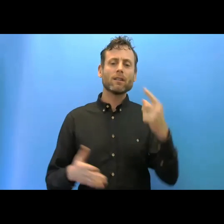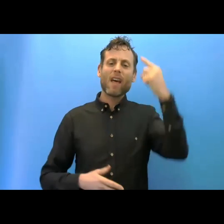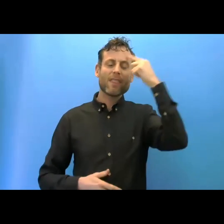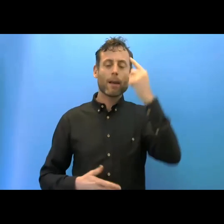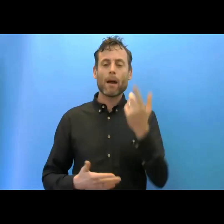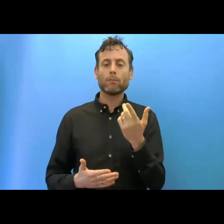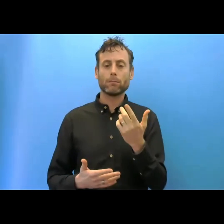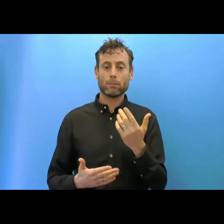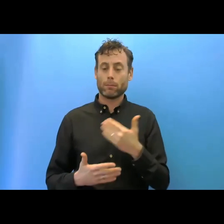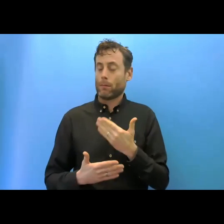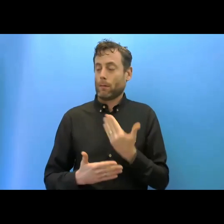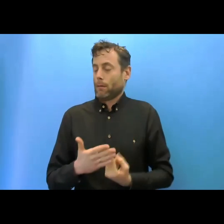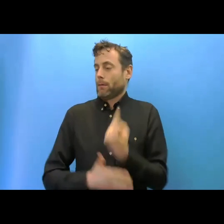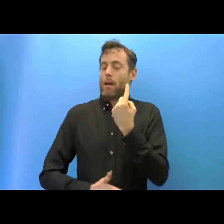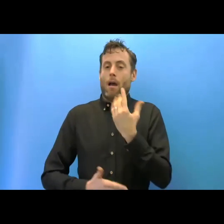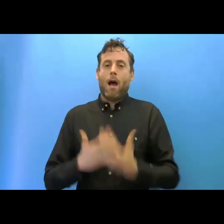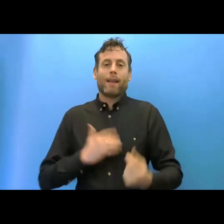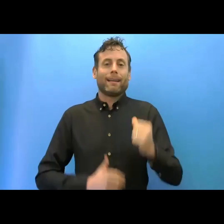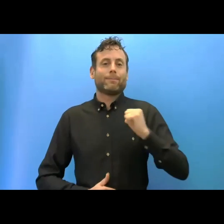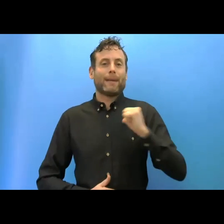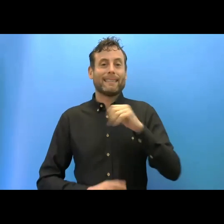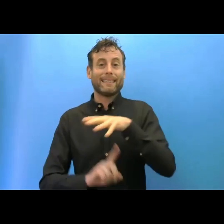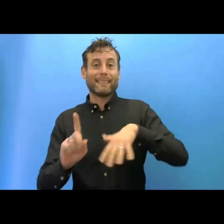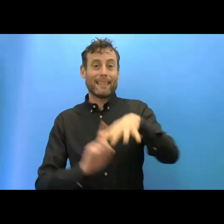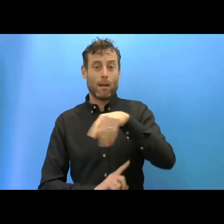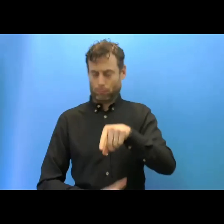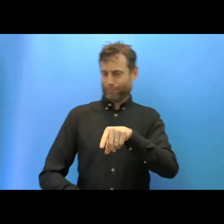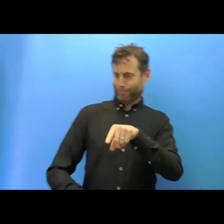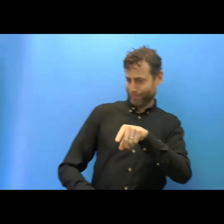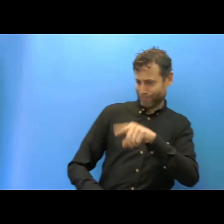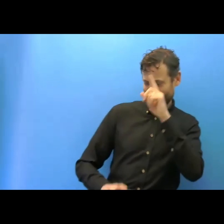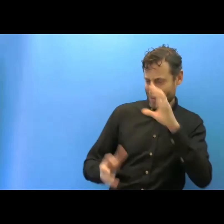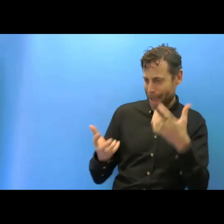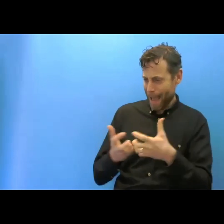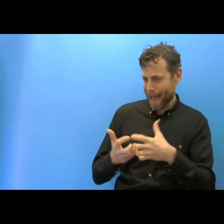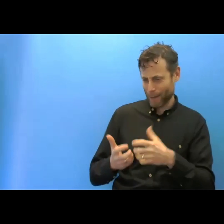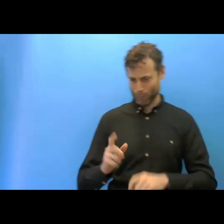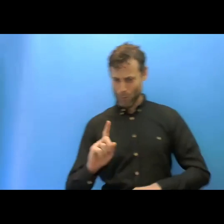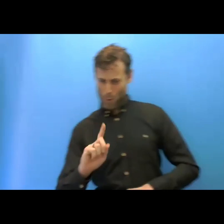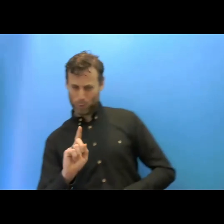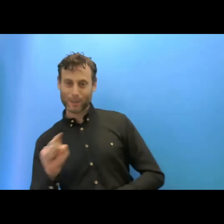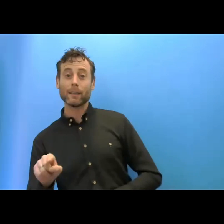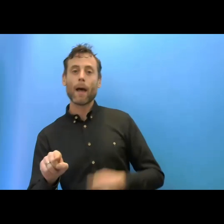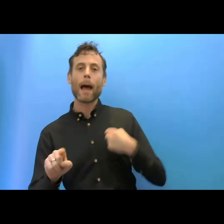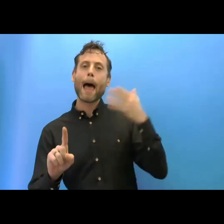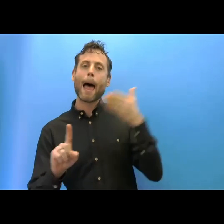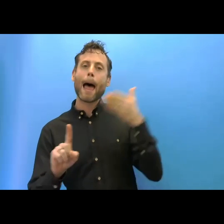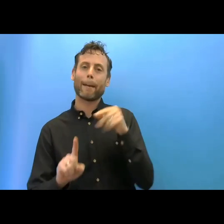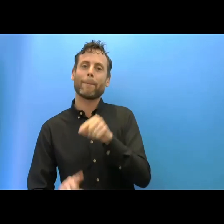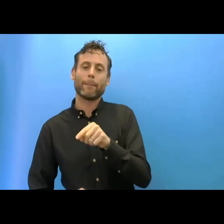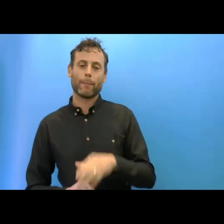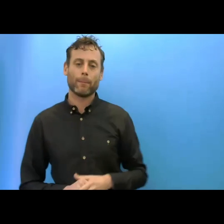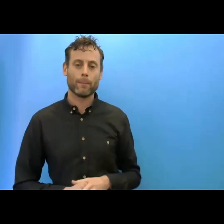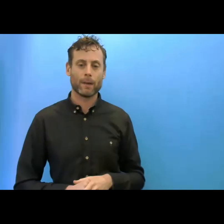scenarios. And I think that's really at the heart of all my work. In the past, I've shown my work in so many